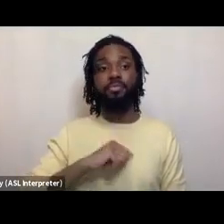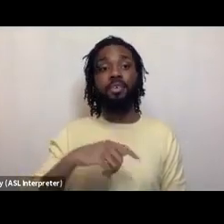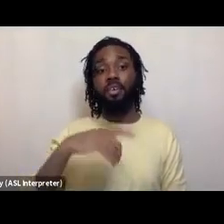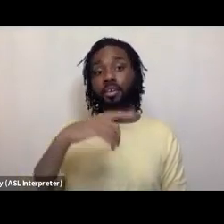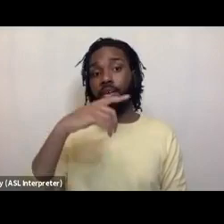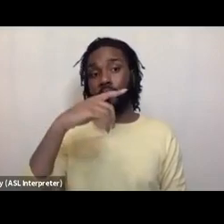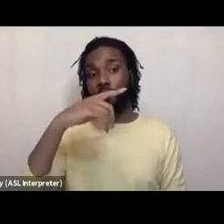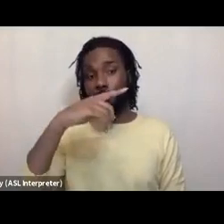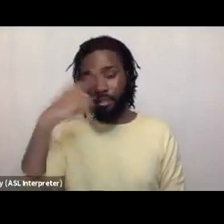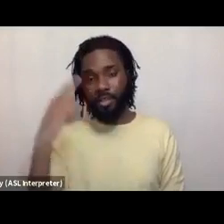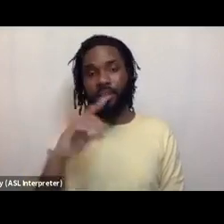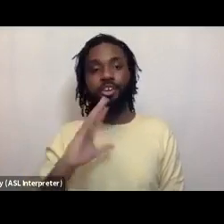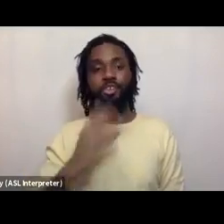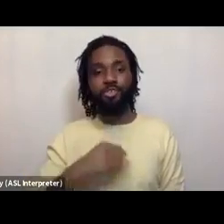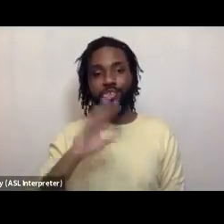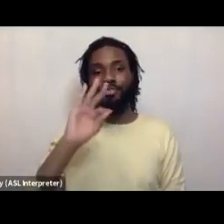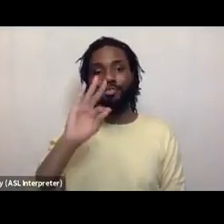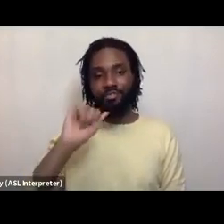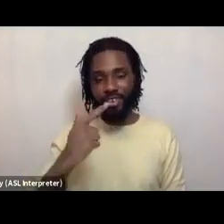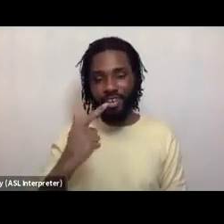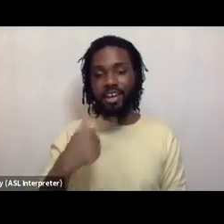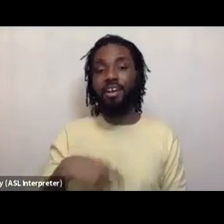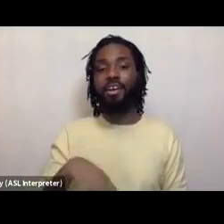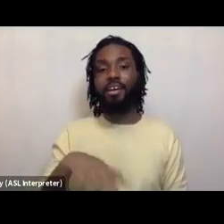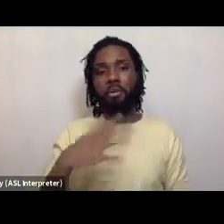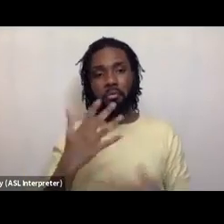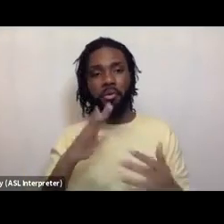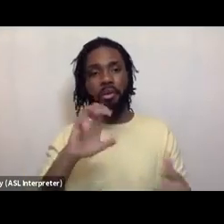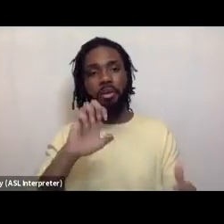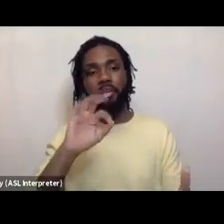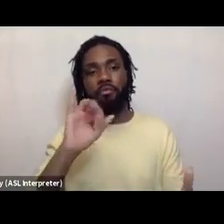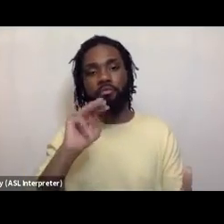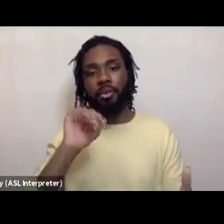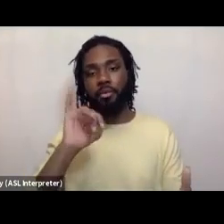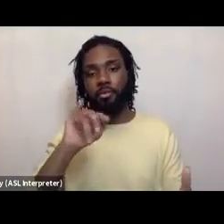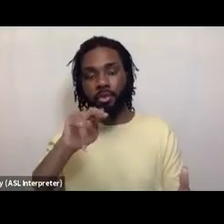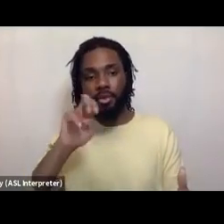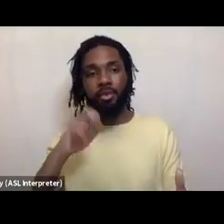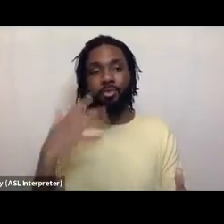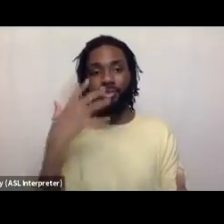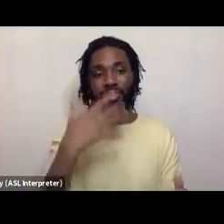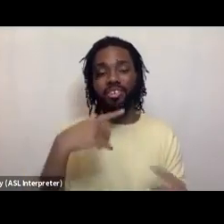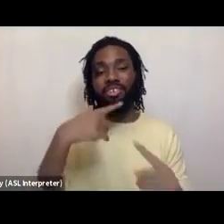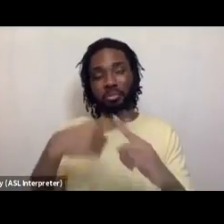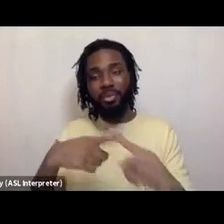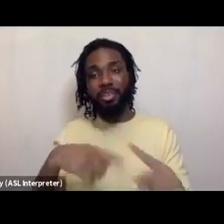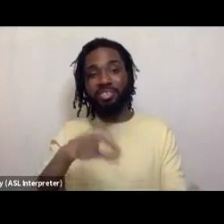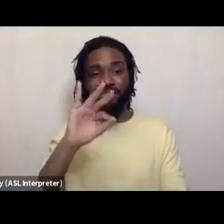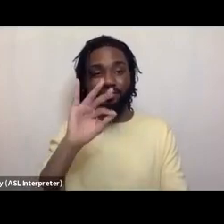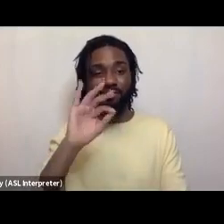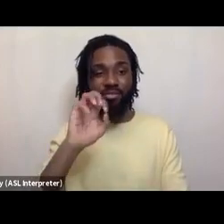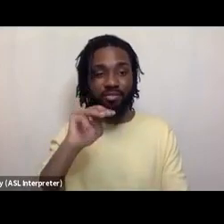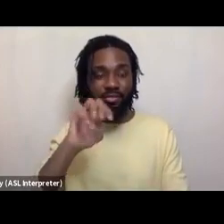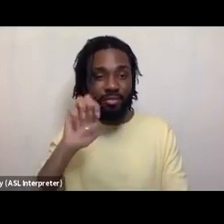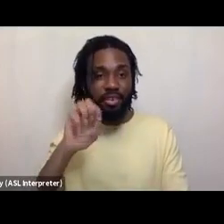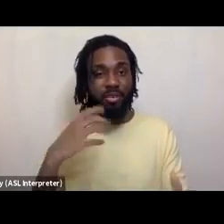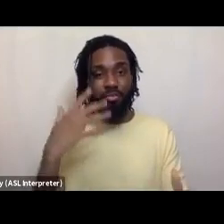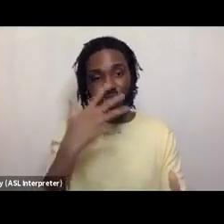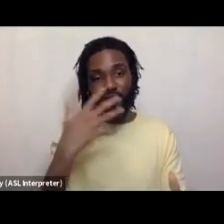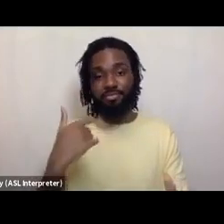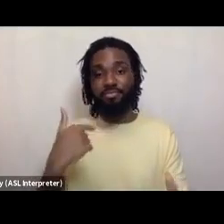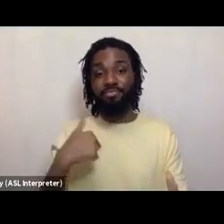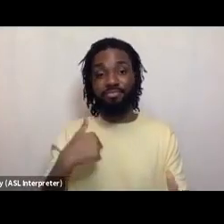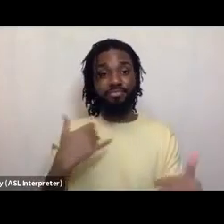I am effeminately presenting. I'm also femme presenting. I'm wearing a